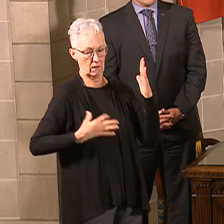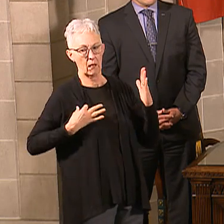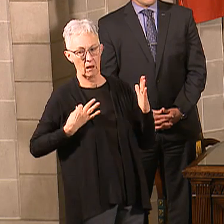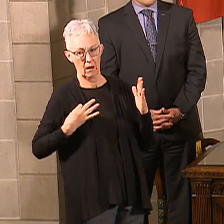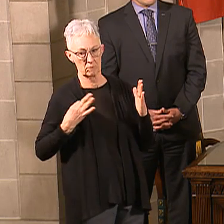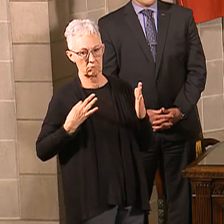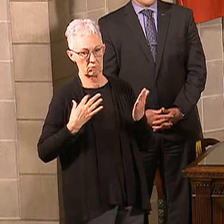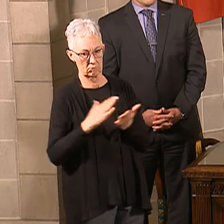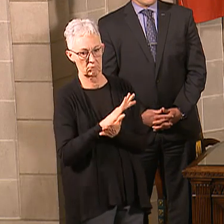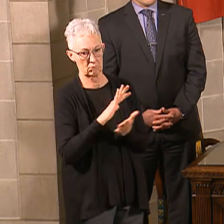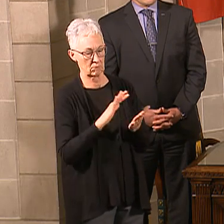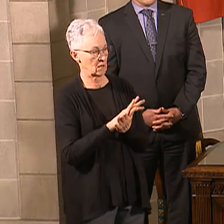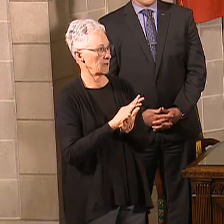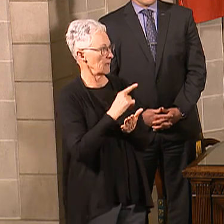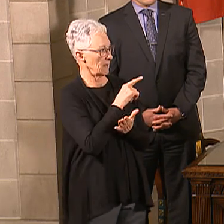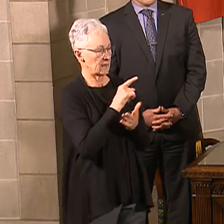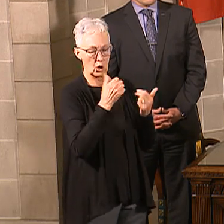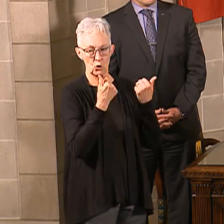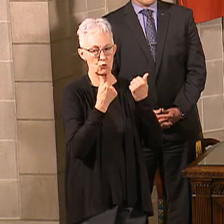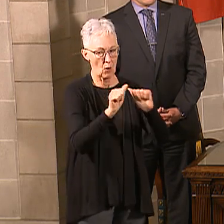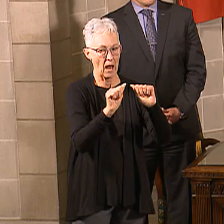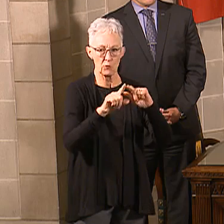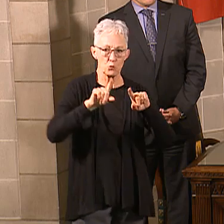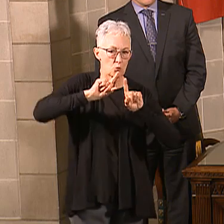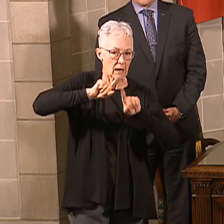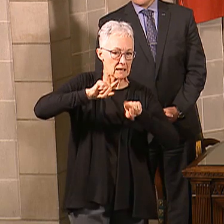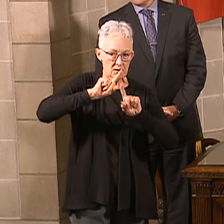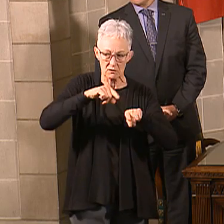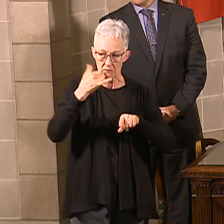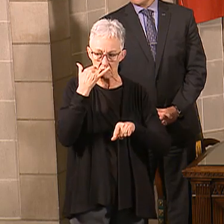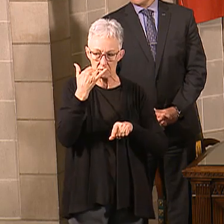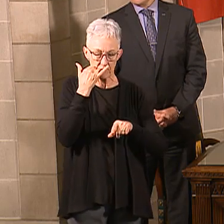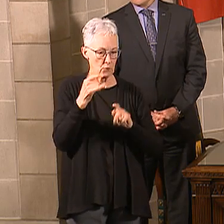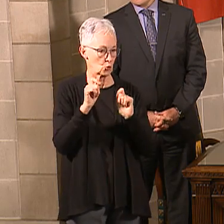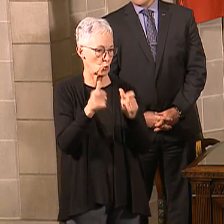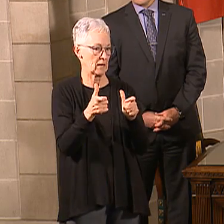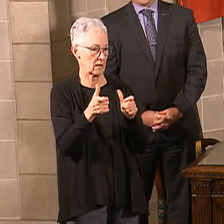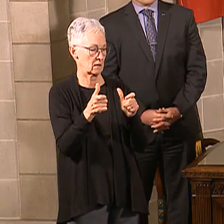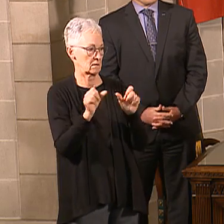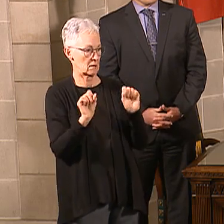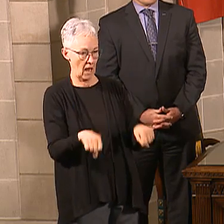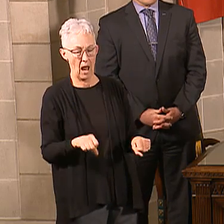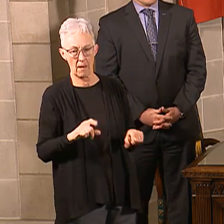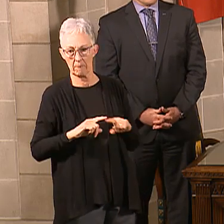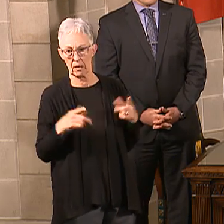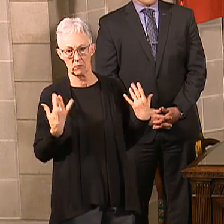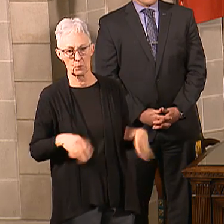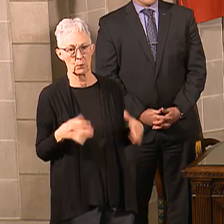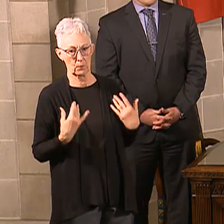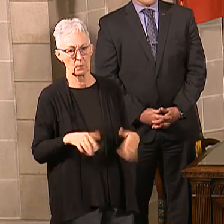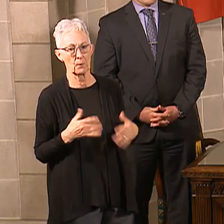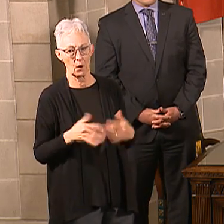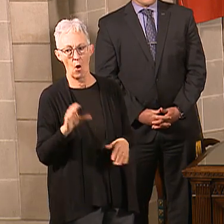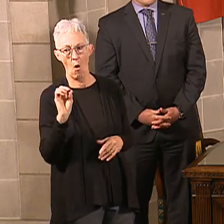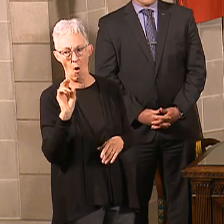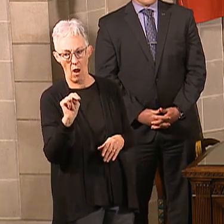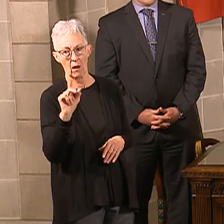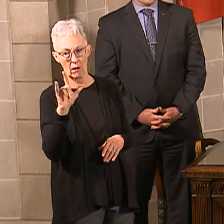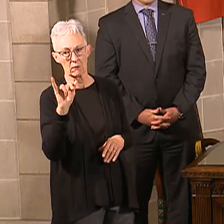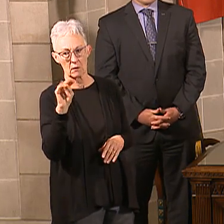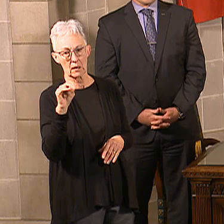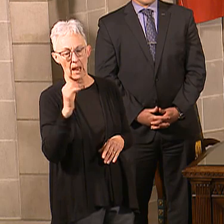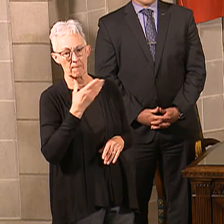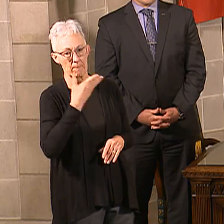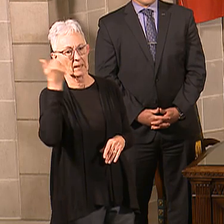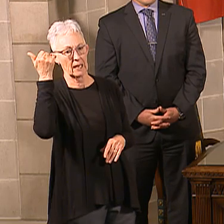those phone calls as quickly as possible. But if you're having a problem, I apologize, but online is always out there to be able to address